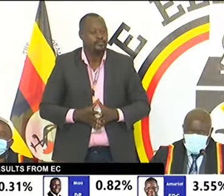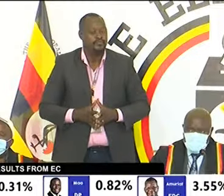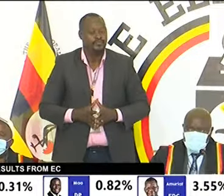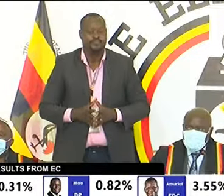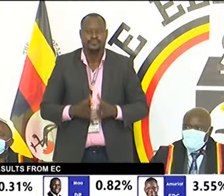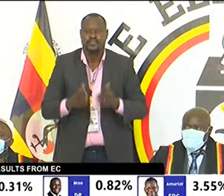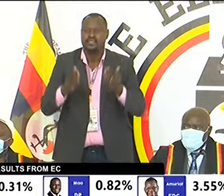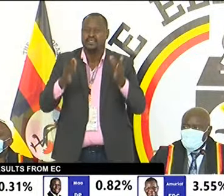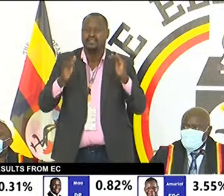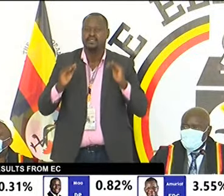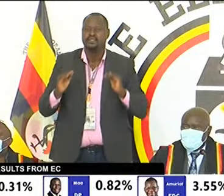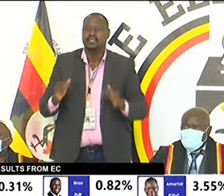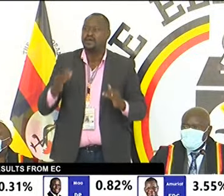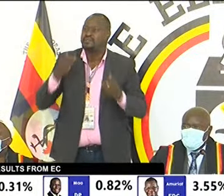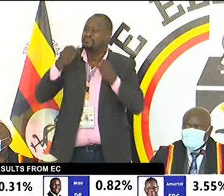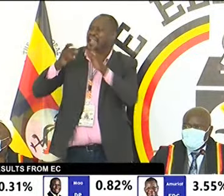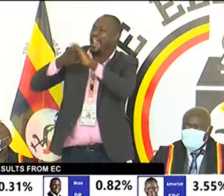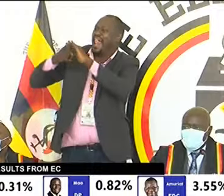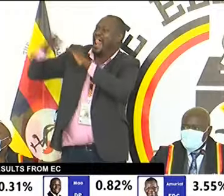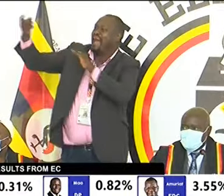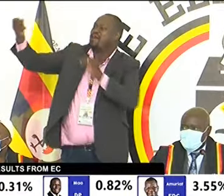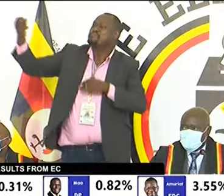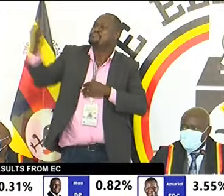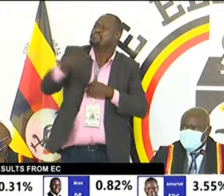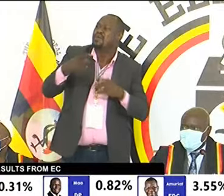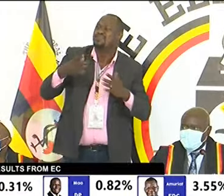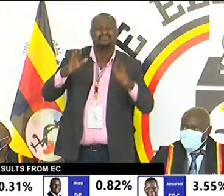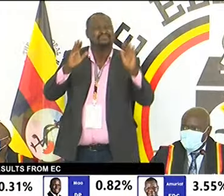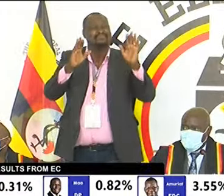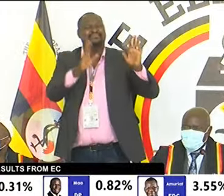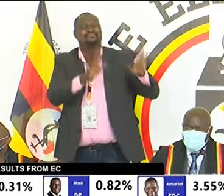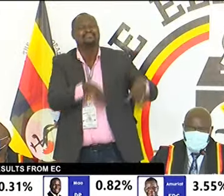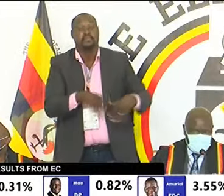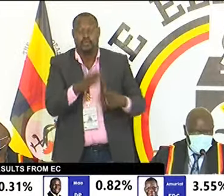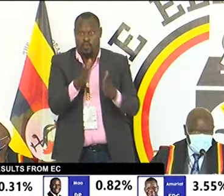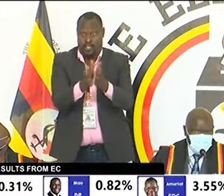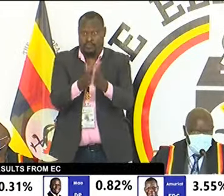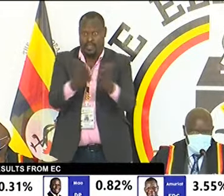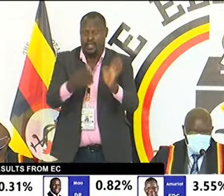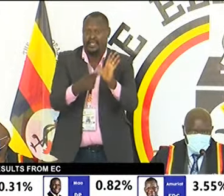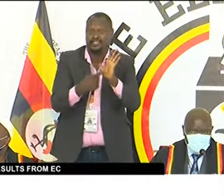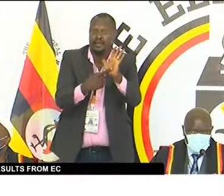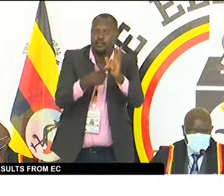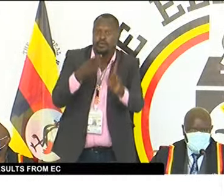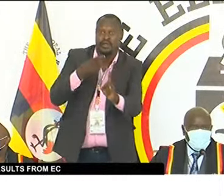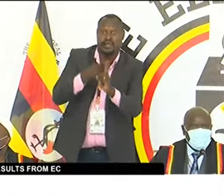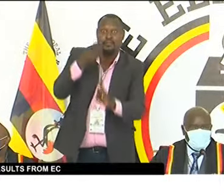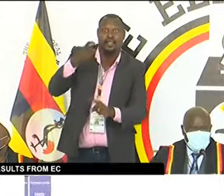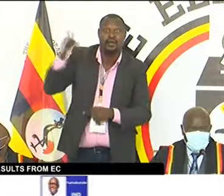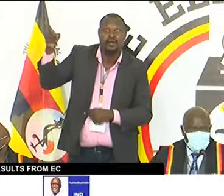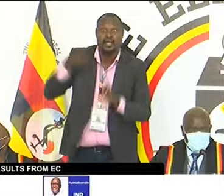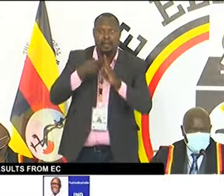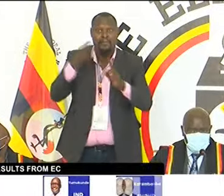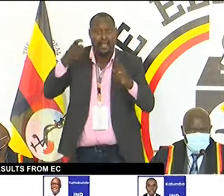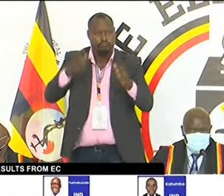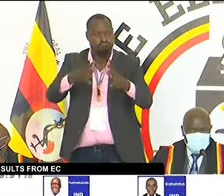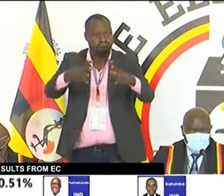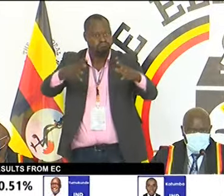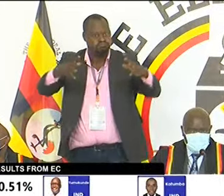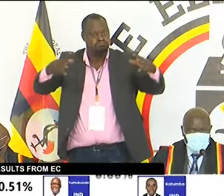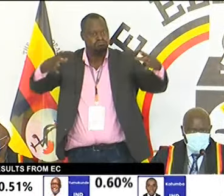look, let me explain this. There are some area. Kampala is a big area.